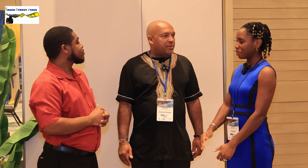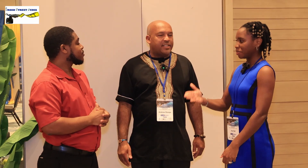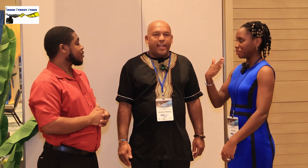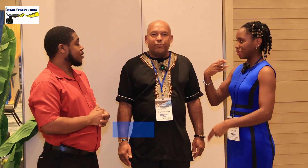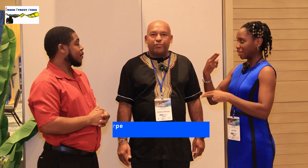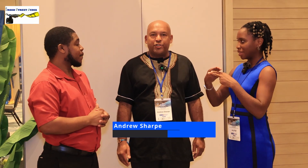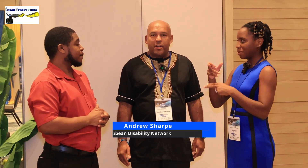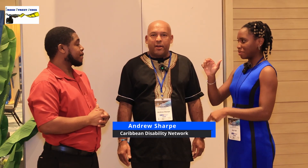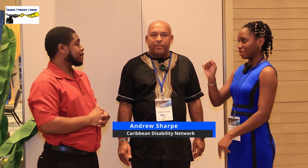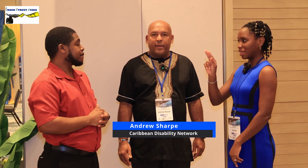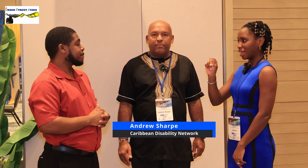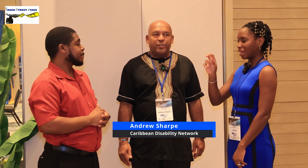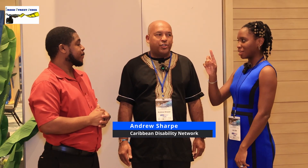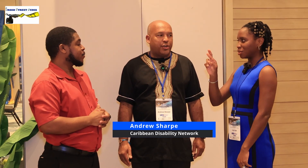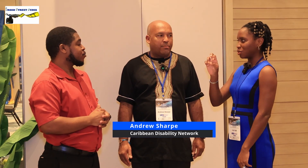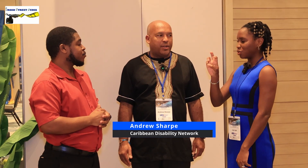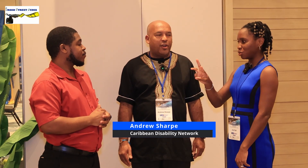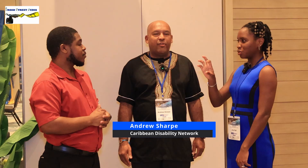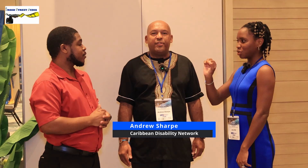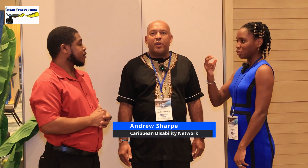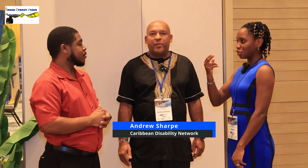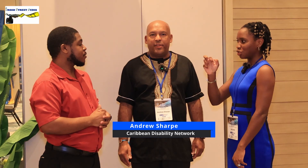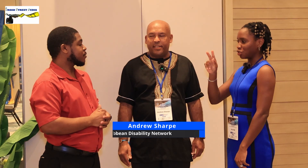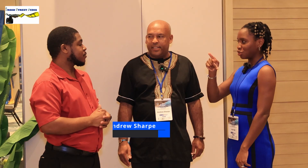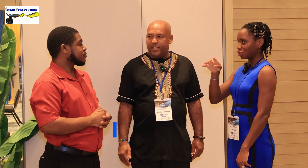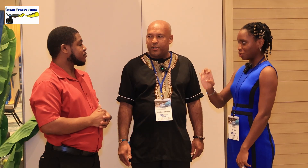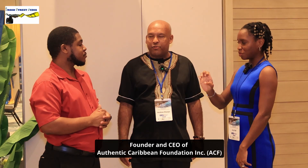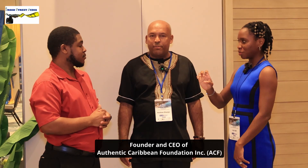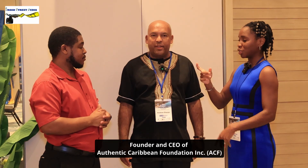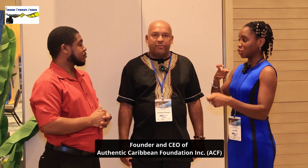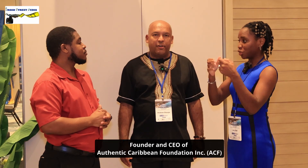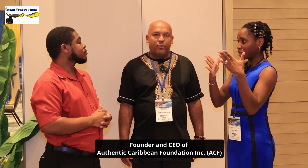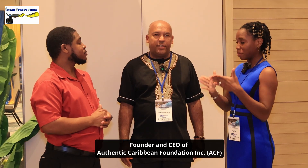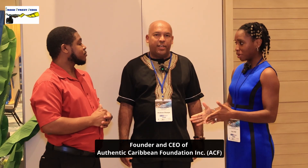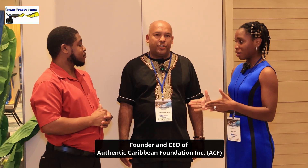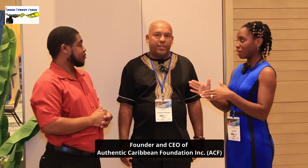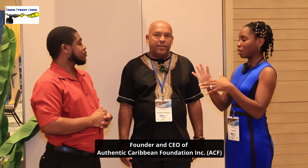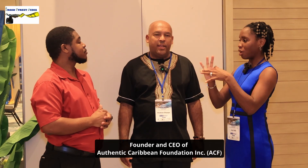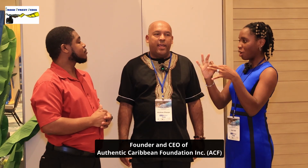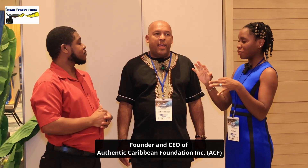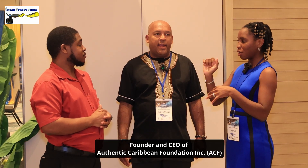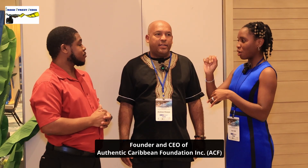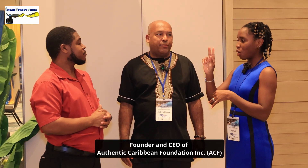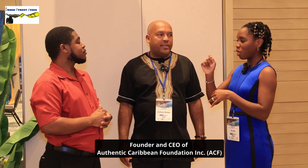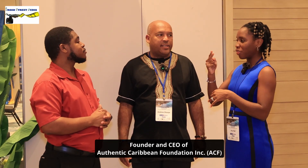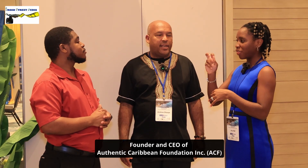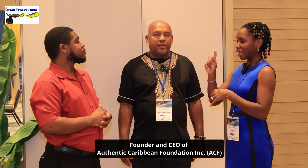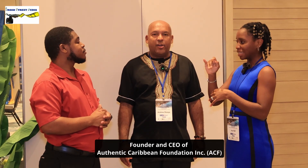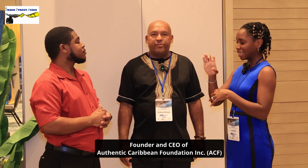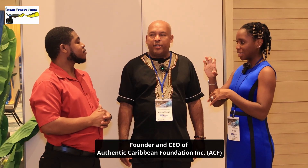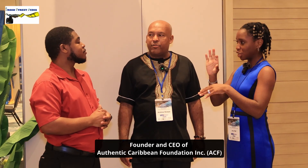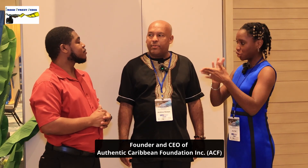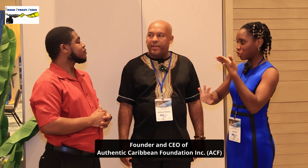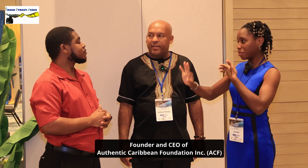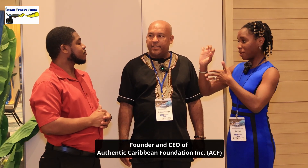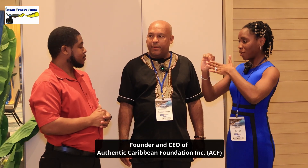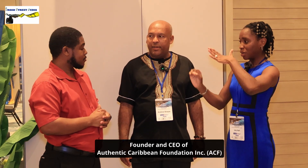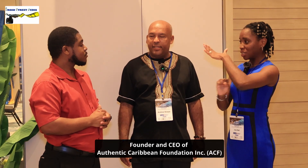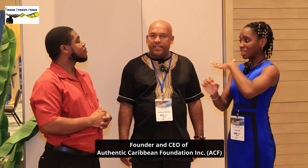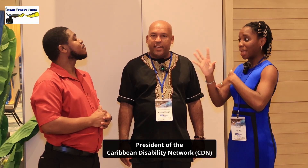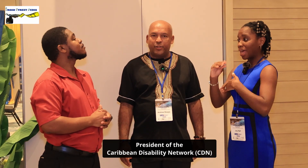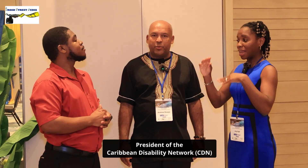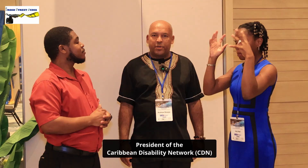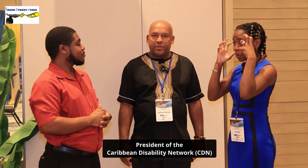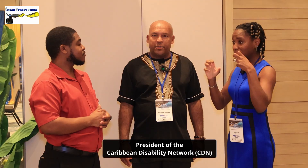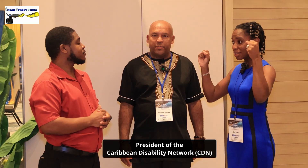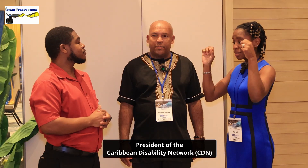My name is Andrew Sharpe. I'm the chairman of the Authentic Caribbean Foundation and the president of the Caribbean